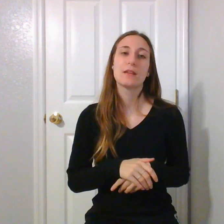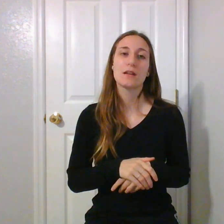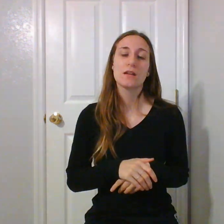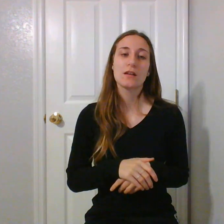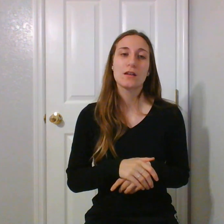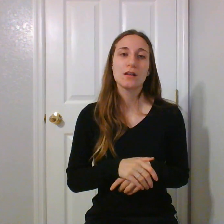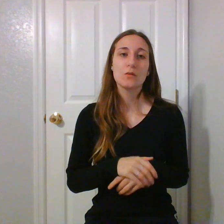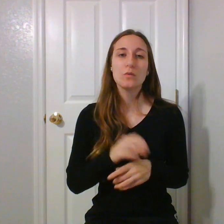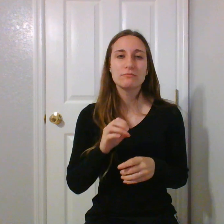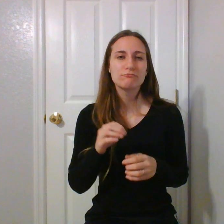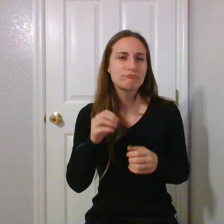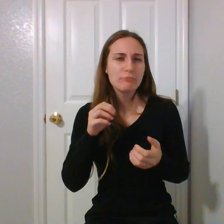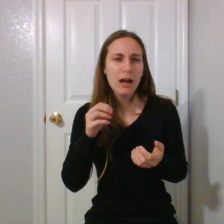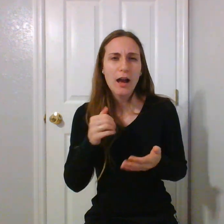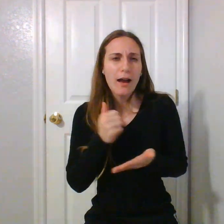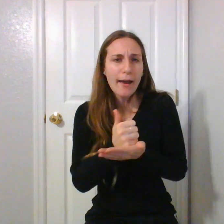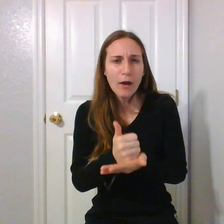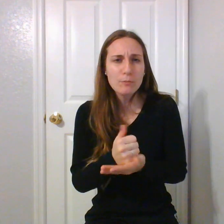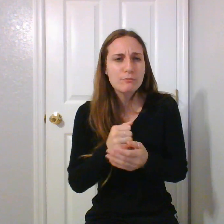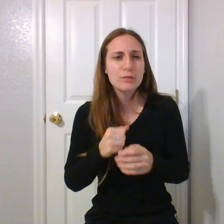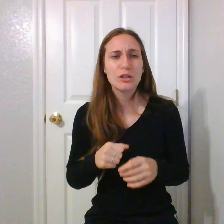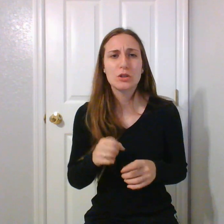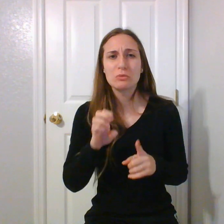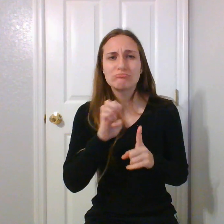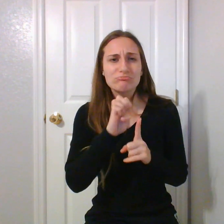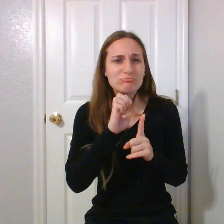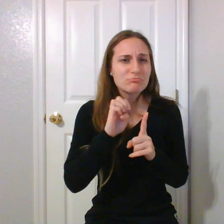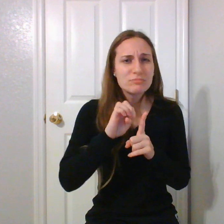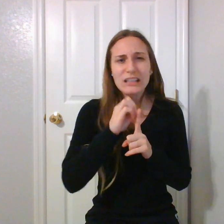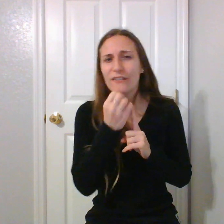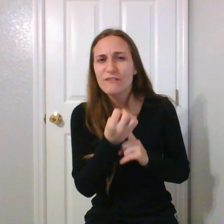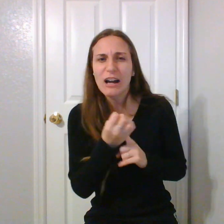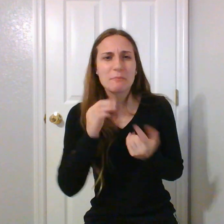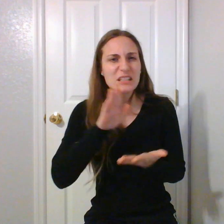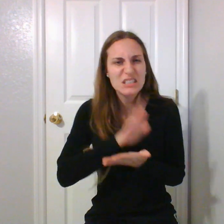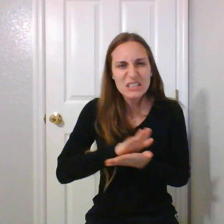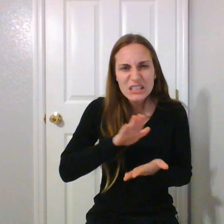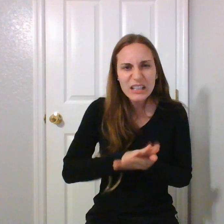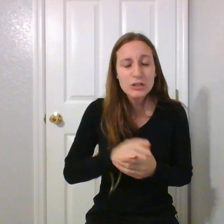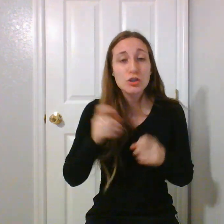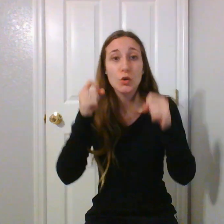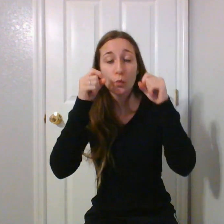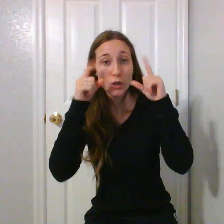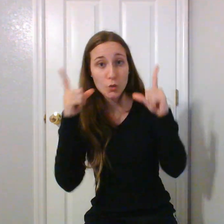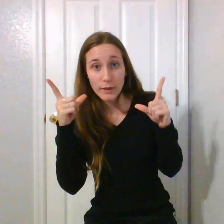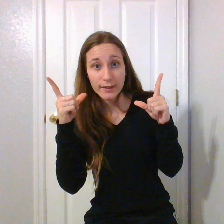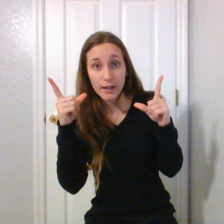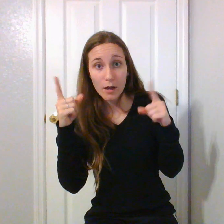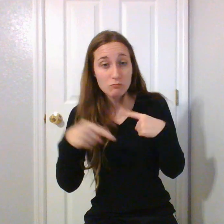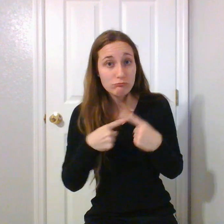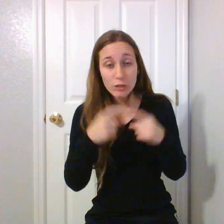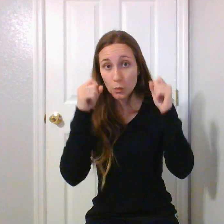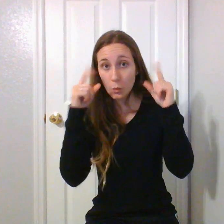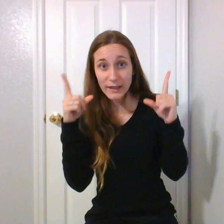nice and clean and all decluttered so that when you're waking up you don't wake up to a cluttered mess and just want to crawl back into your bed I